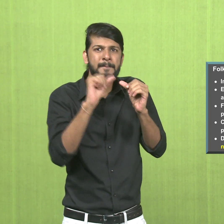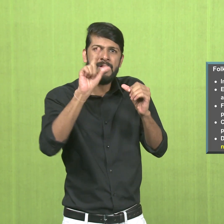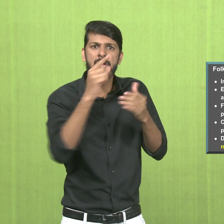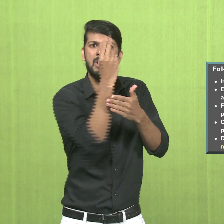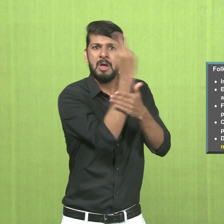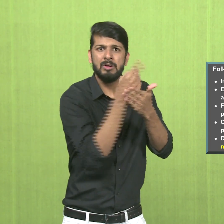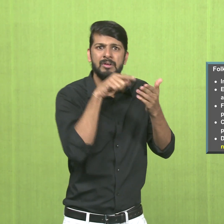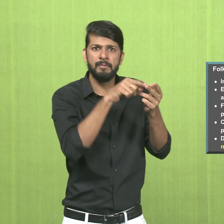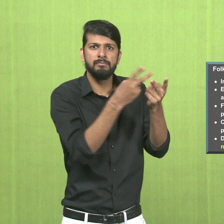Tribal art